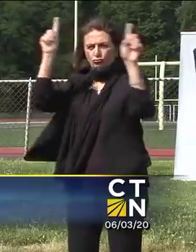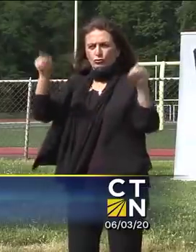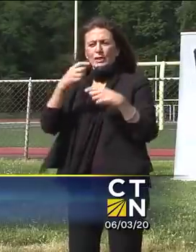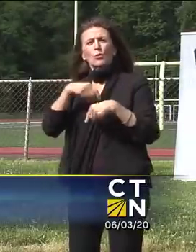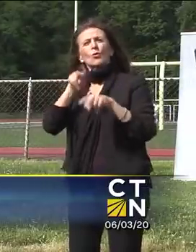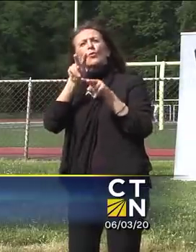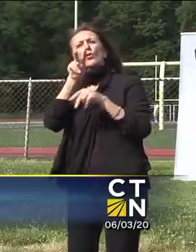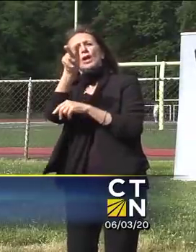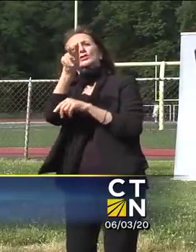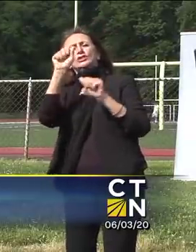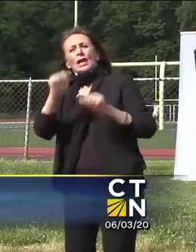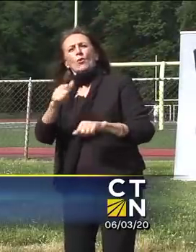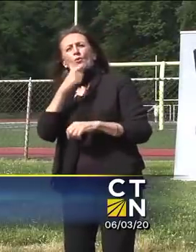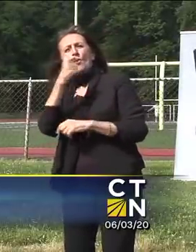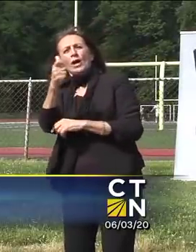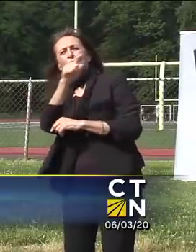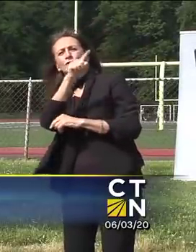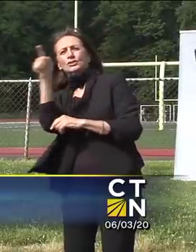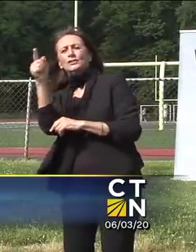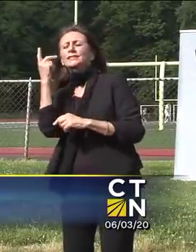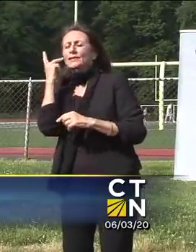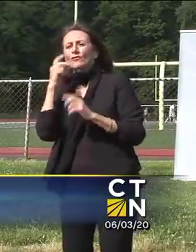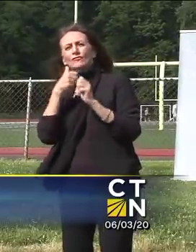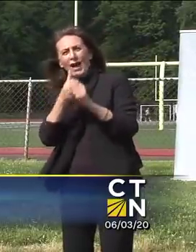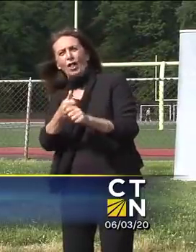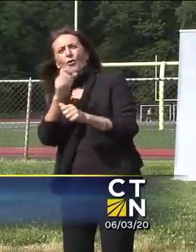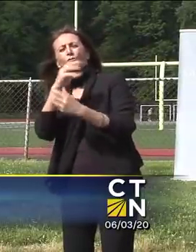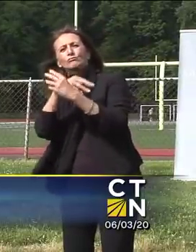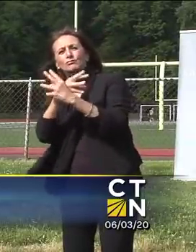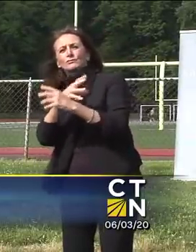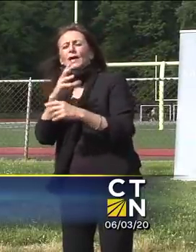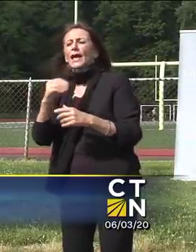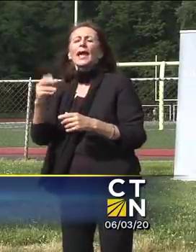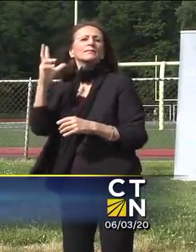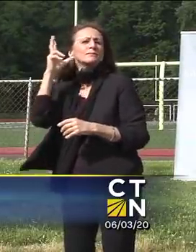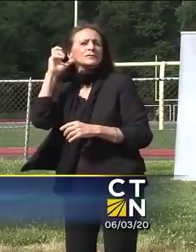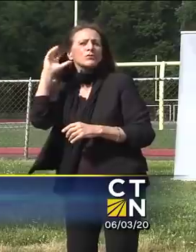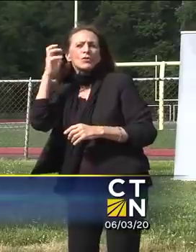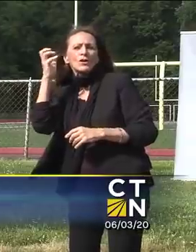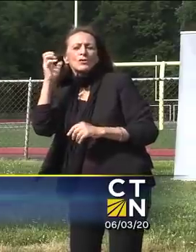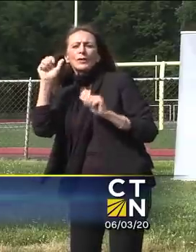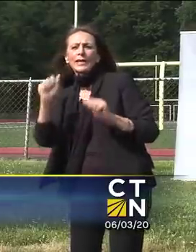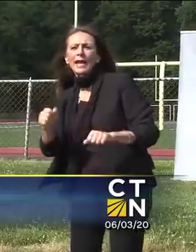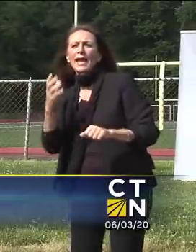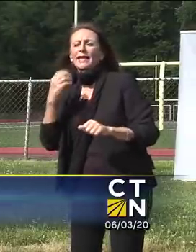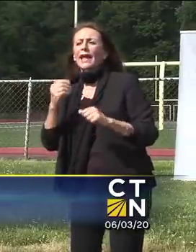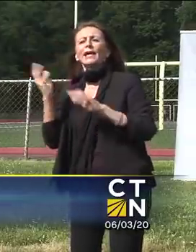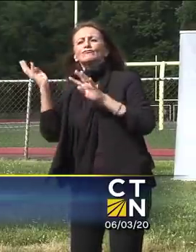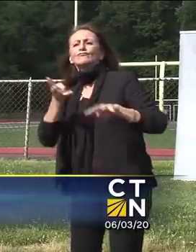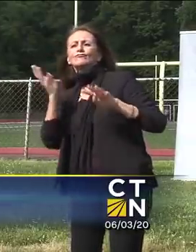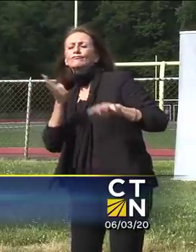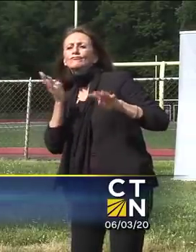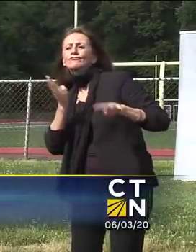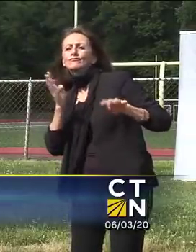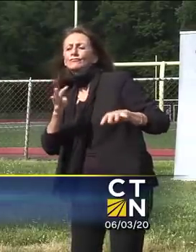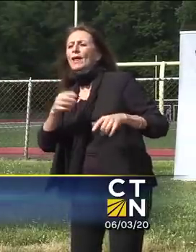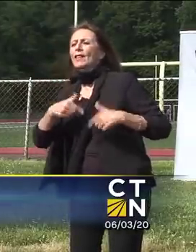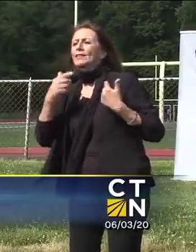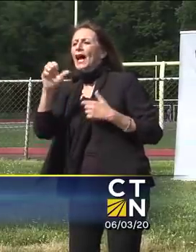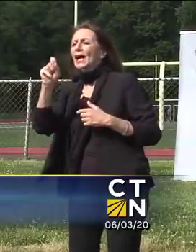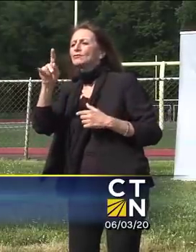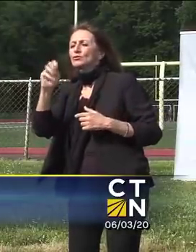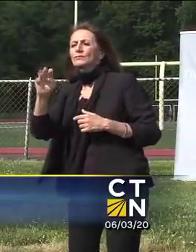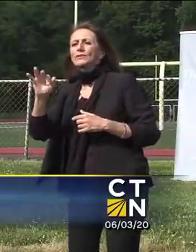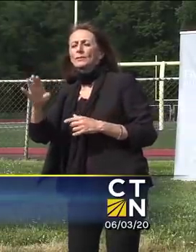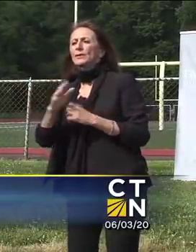so everyone can see all elements of graduation, radio transmission, and a live stream video. All students and families